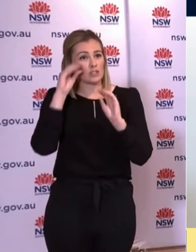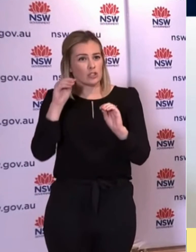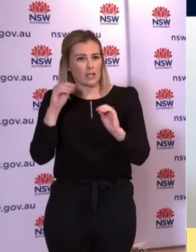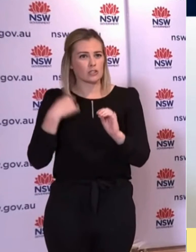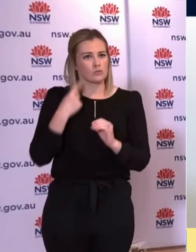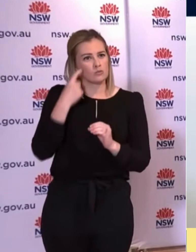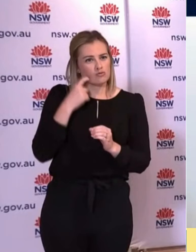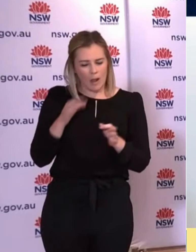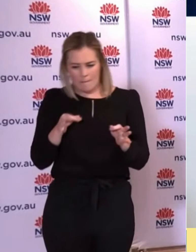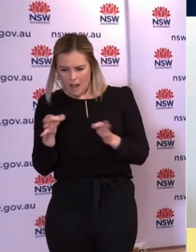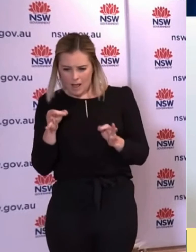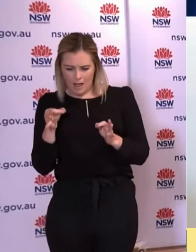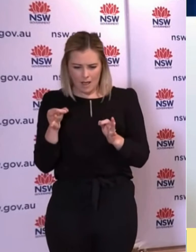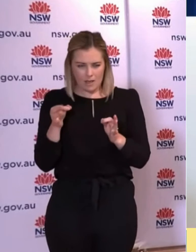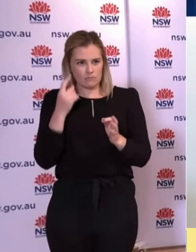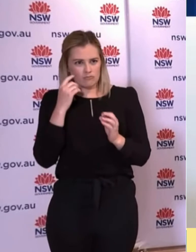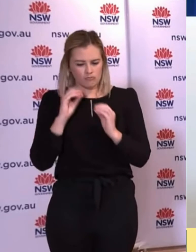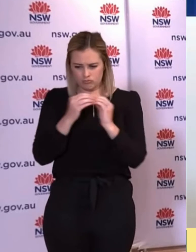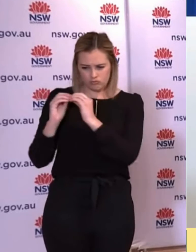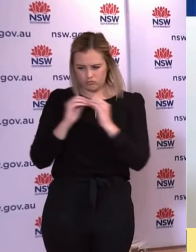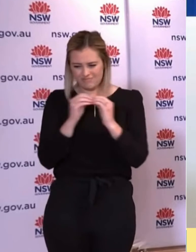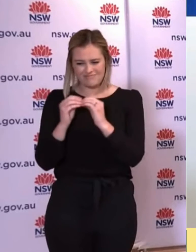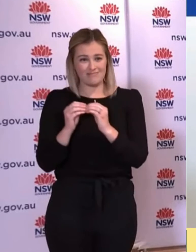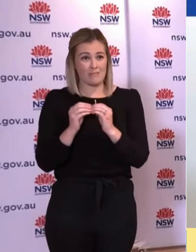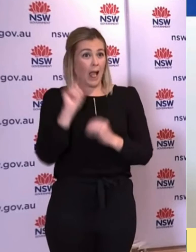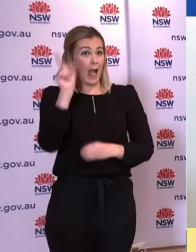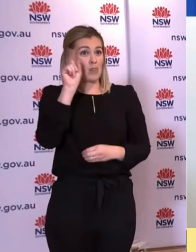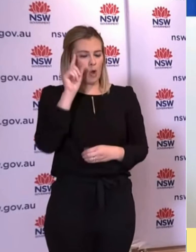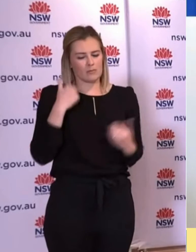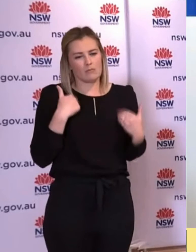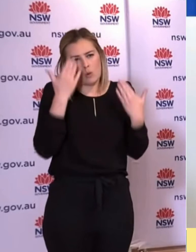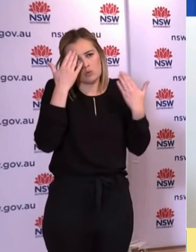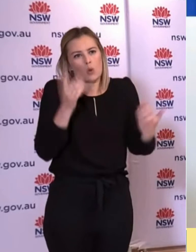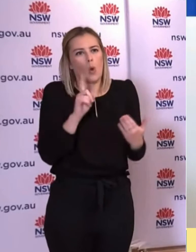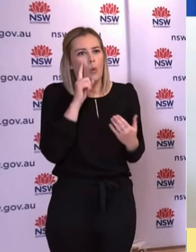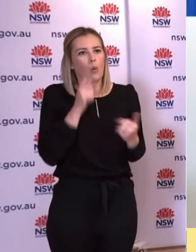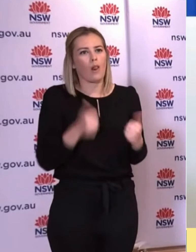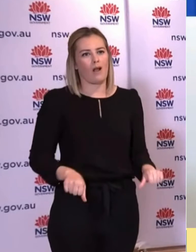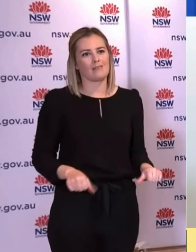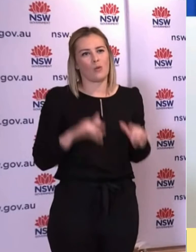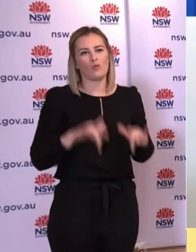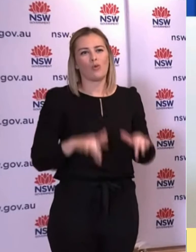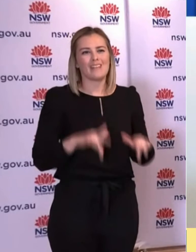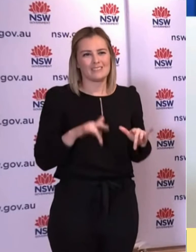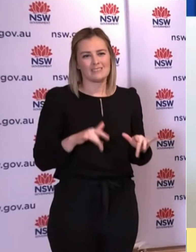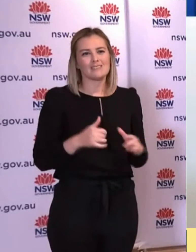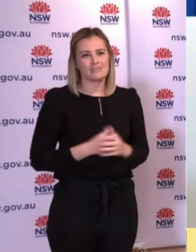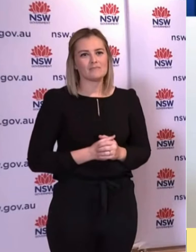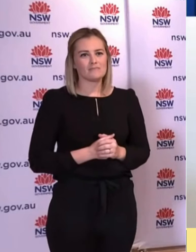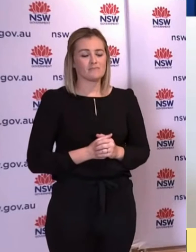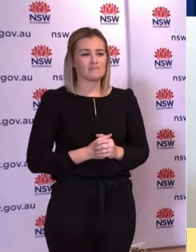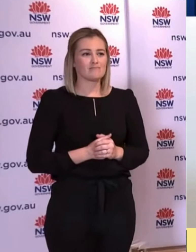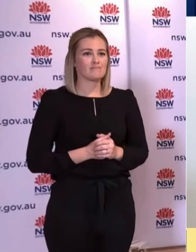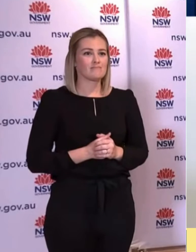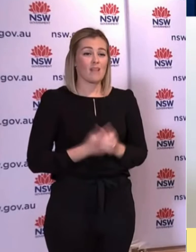premature to sort of say what that's going to look like. Clearly those issues are very important